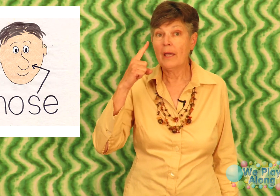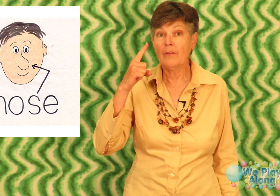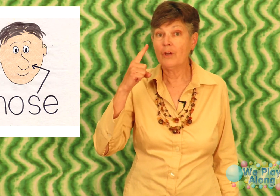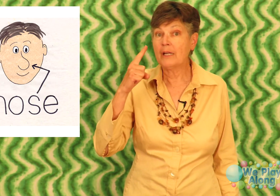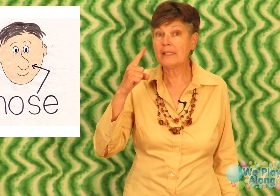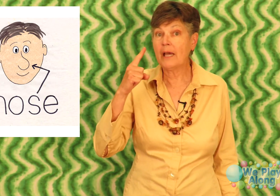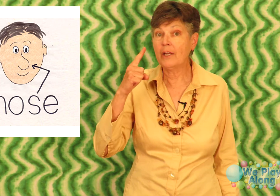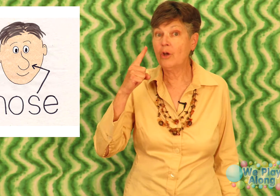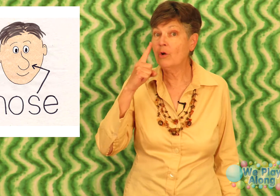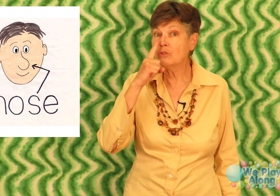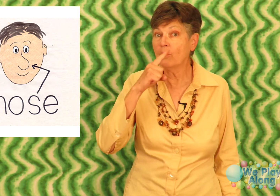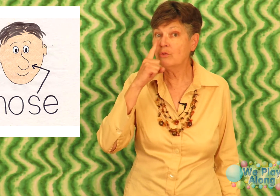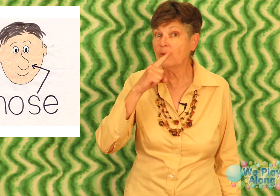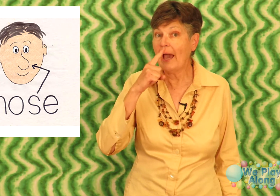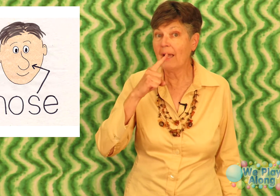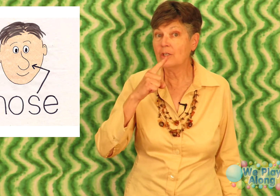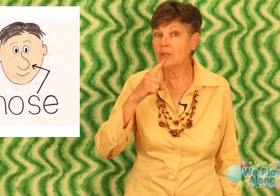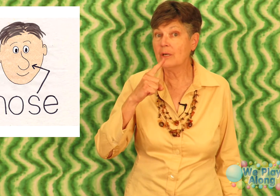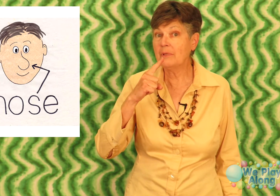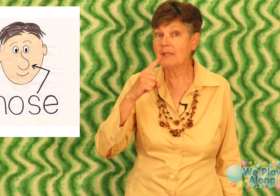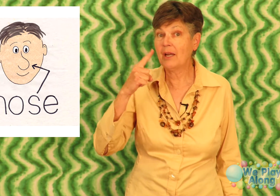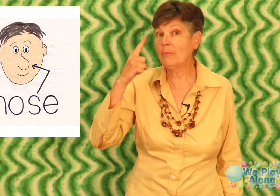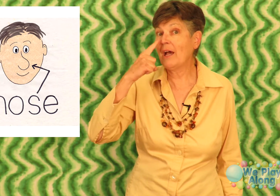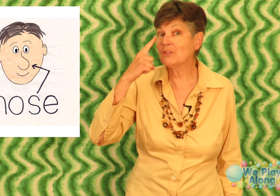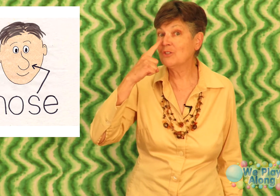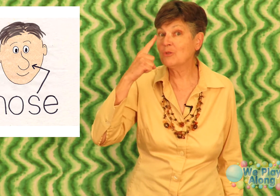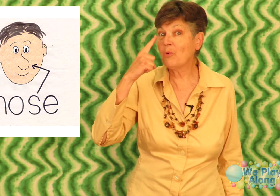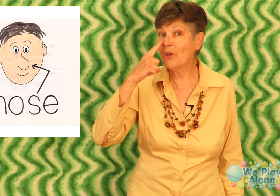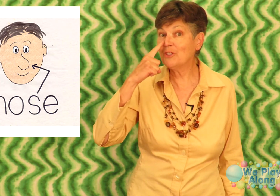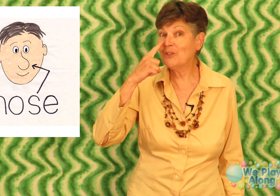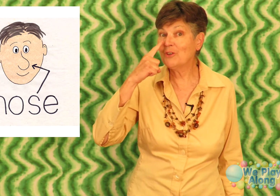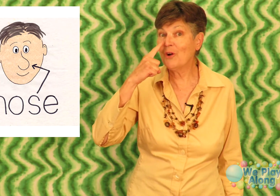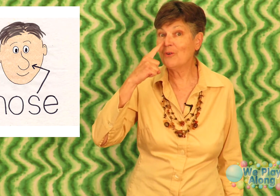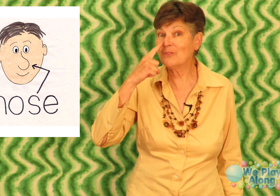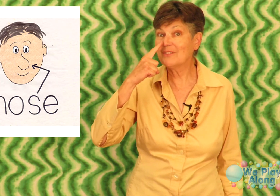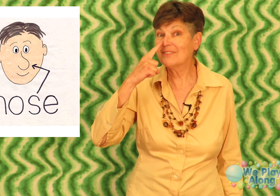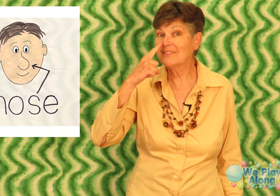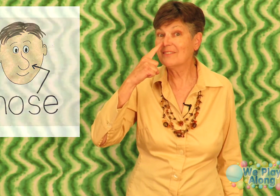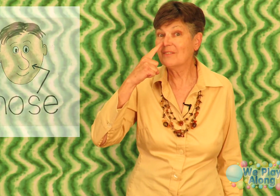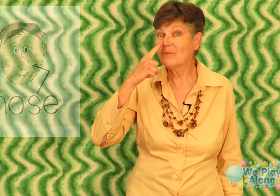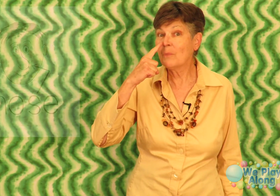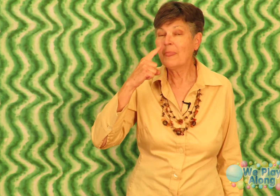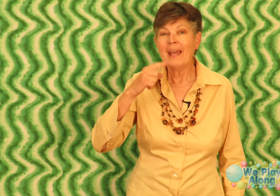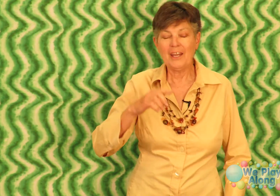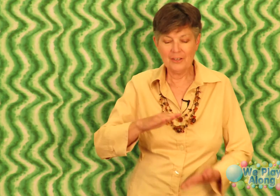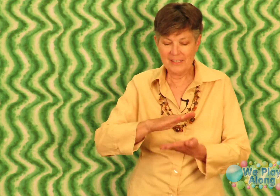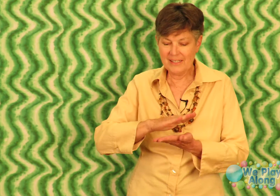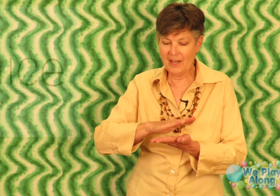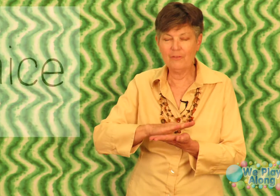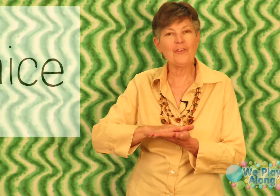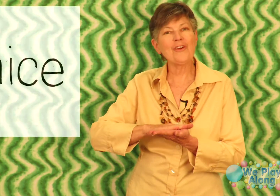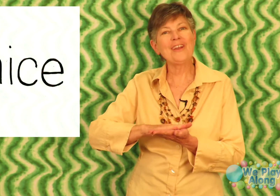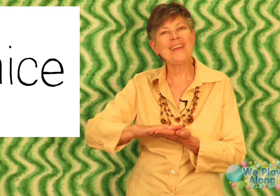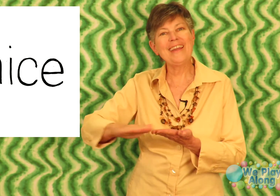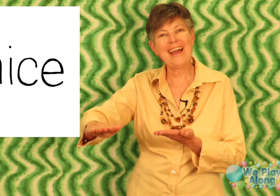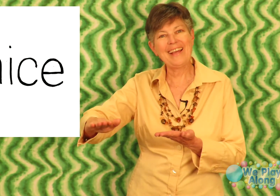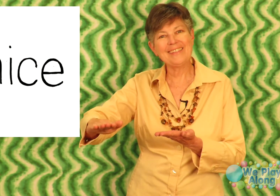if you're going to sign nose, don't do that because you're going to be signing mouse. You just point to your nose. And here's the sign for